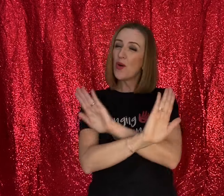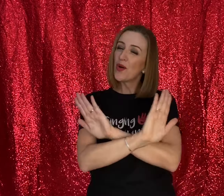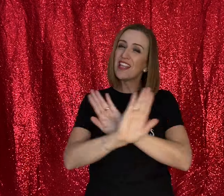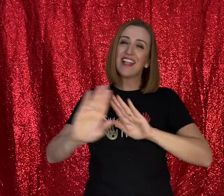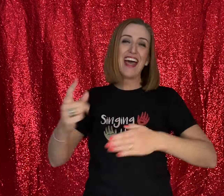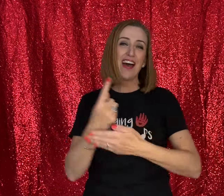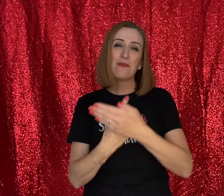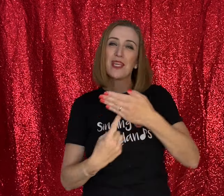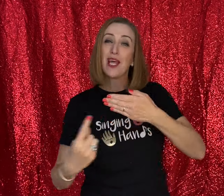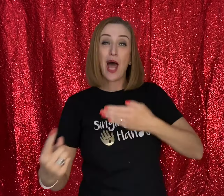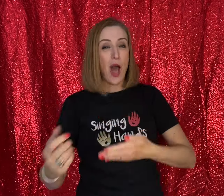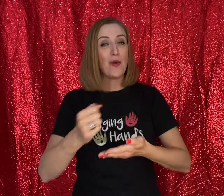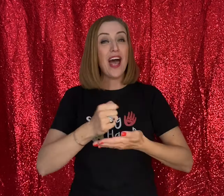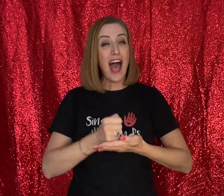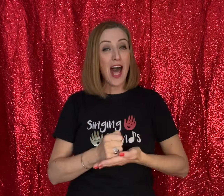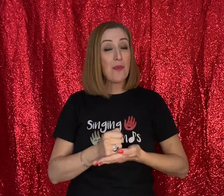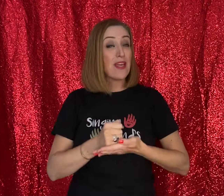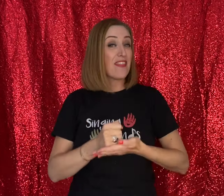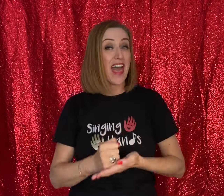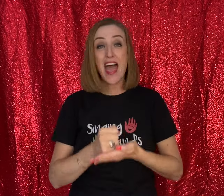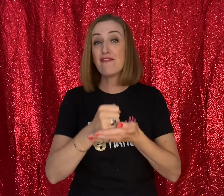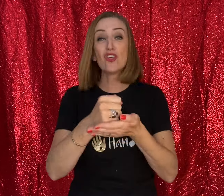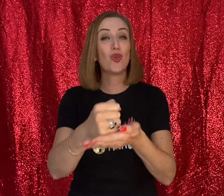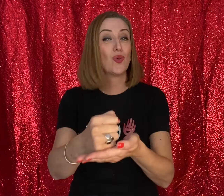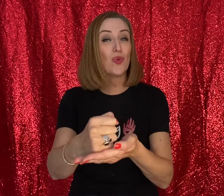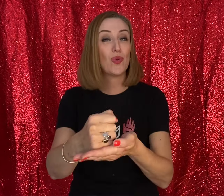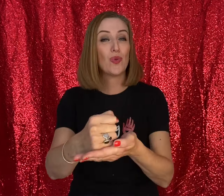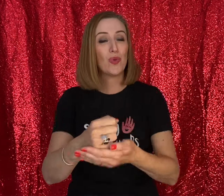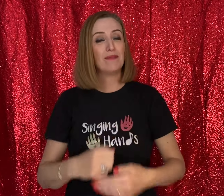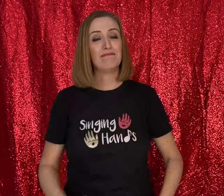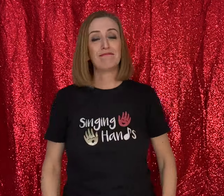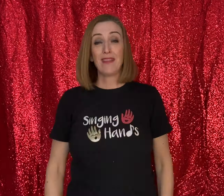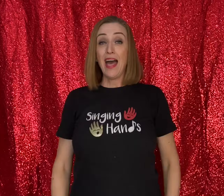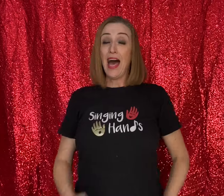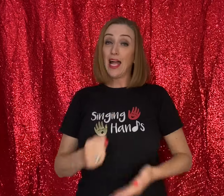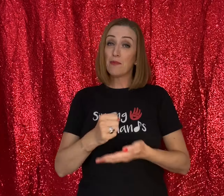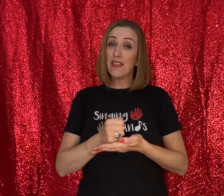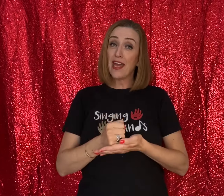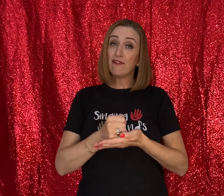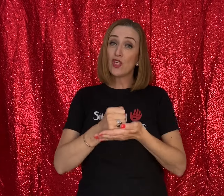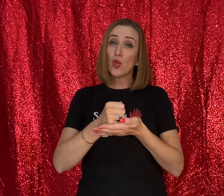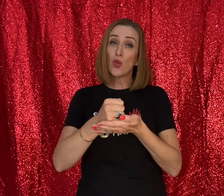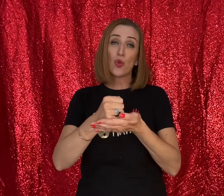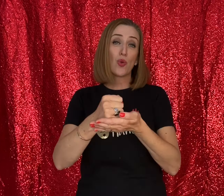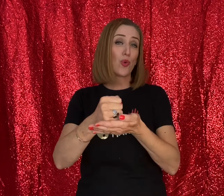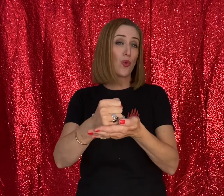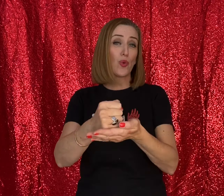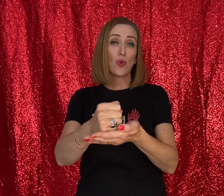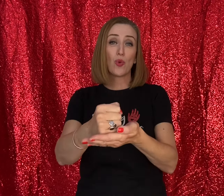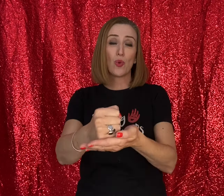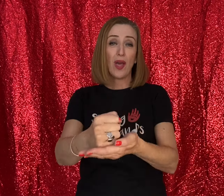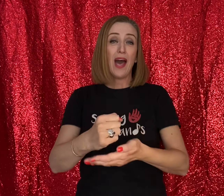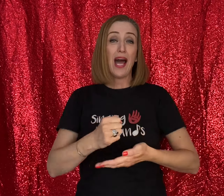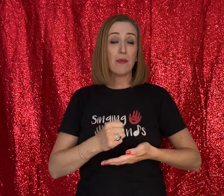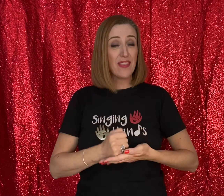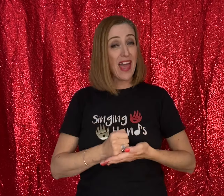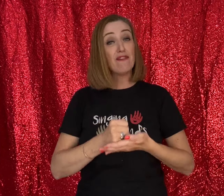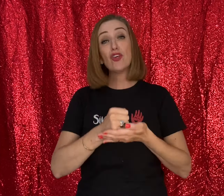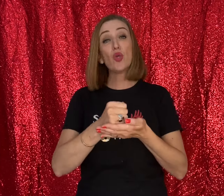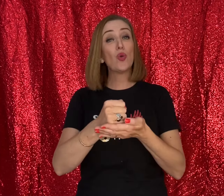You'll never be alone. I'll be there for you. I'll be there for you. I'll be there for you.